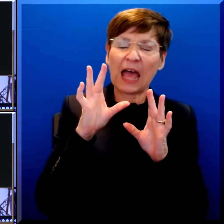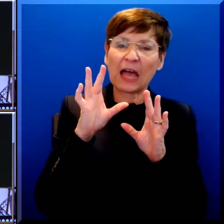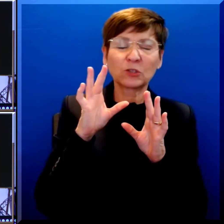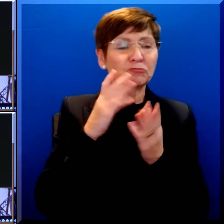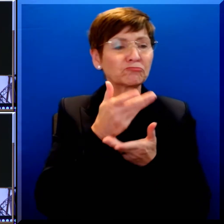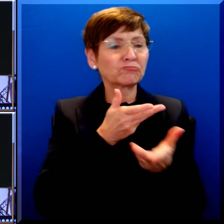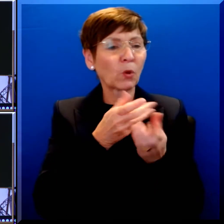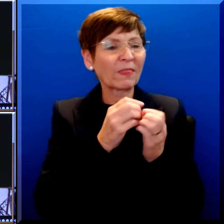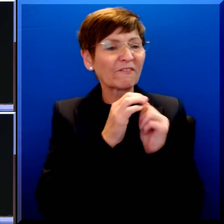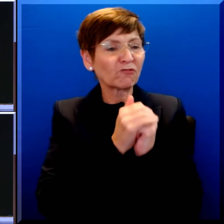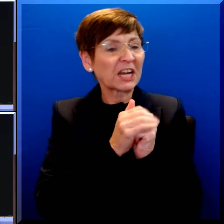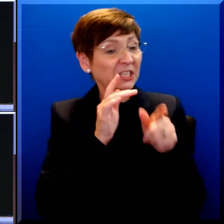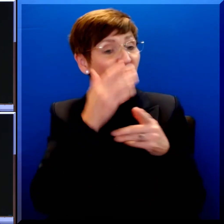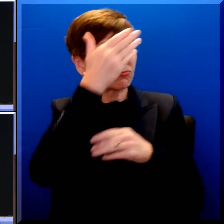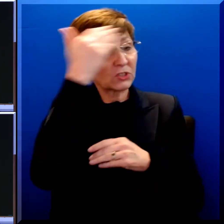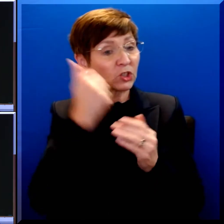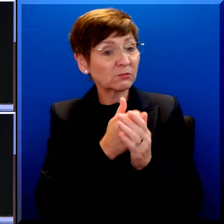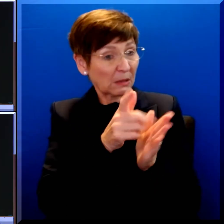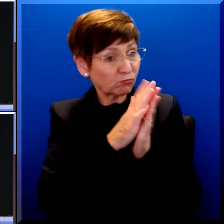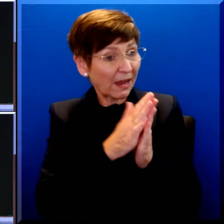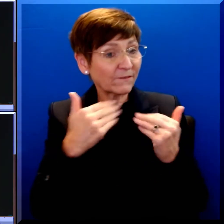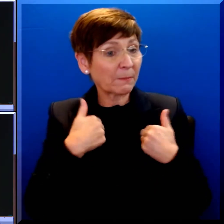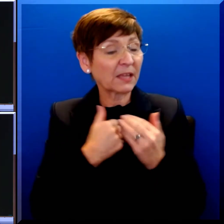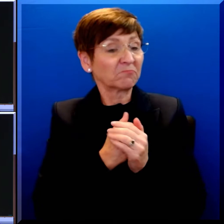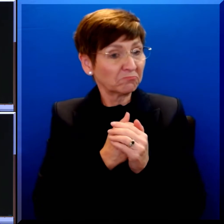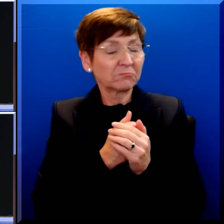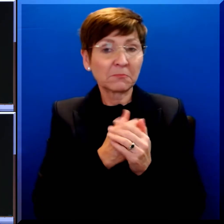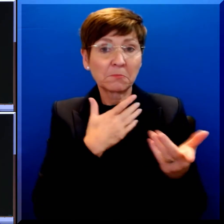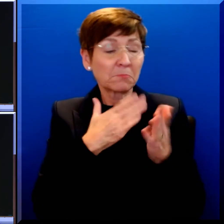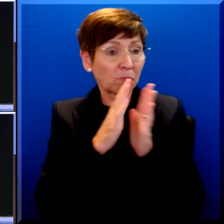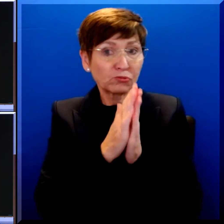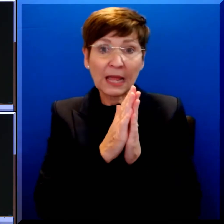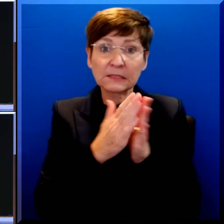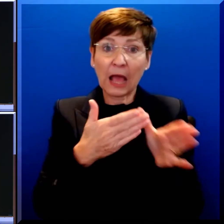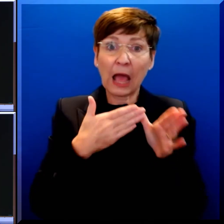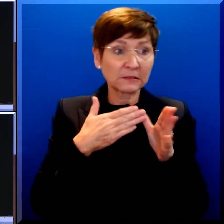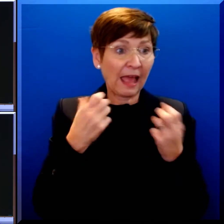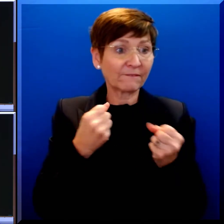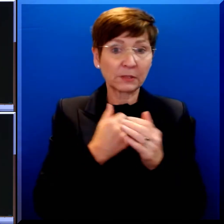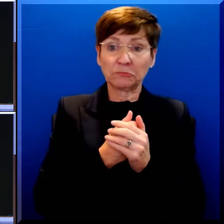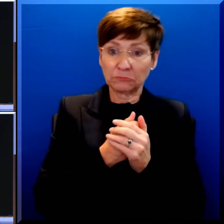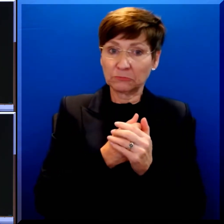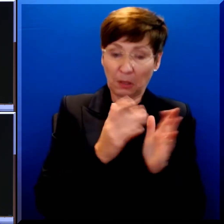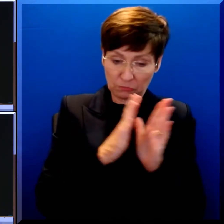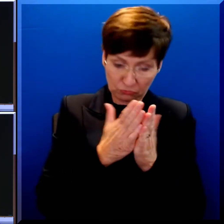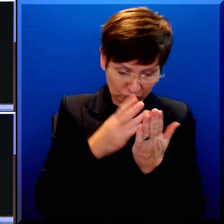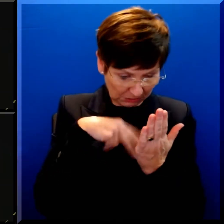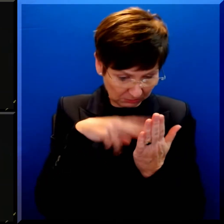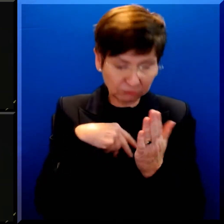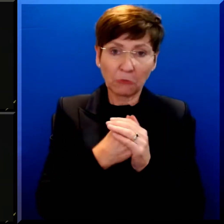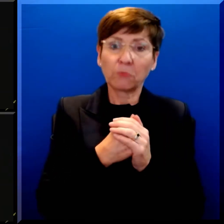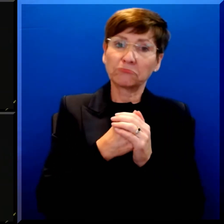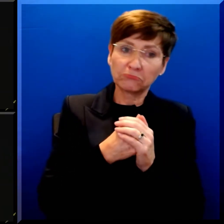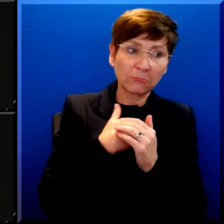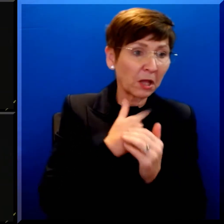in me. I talked with a friend who was a Christian and he prayed for me and that prayer got answered. And so I read a book and then they invited me to church and I went to